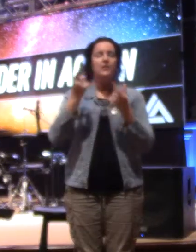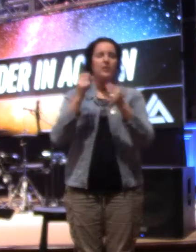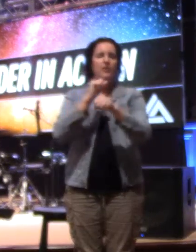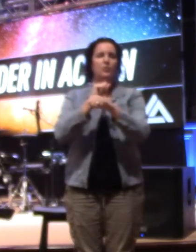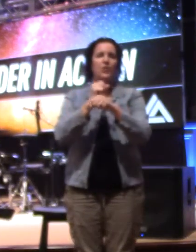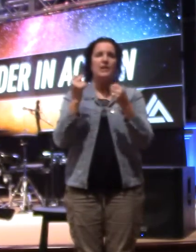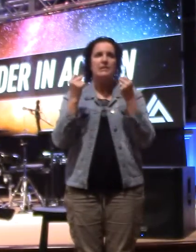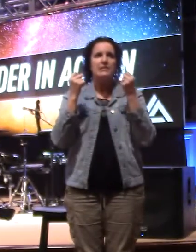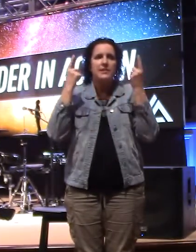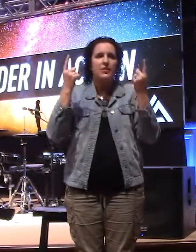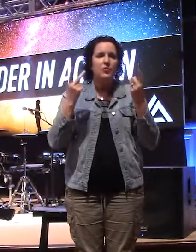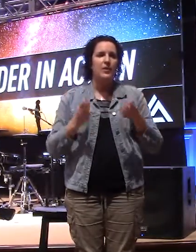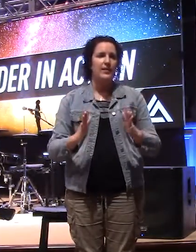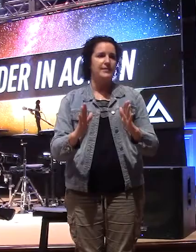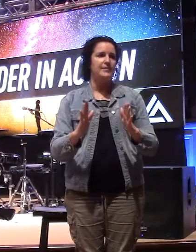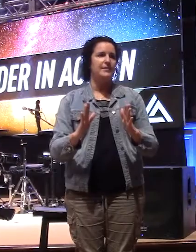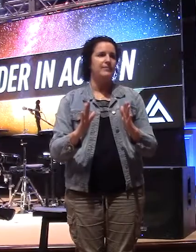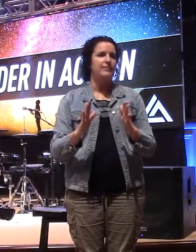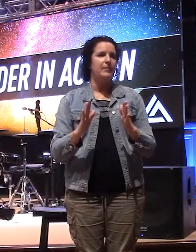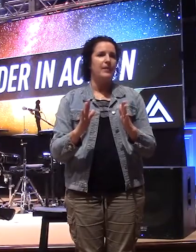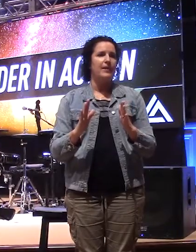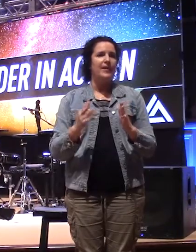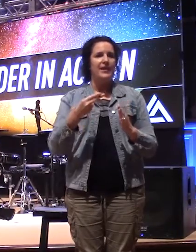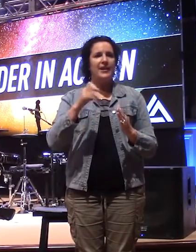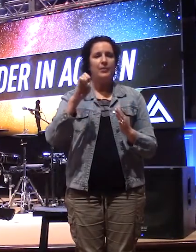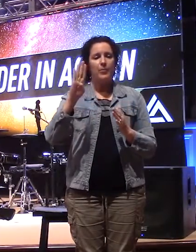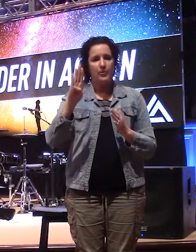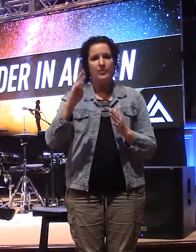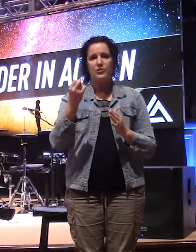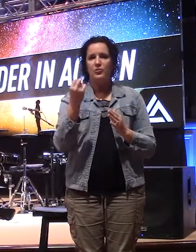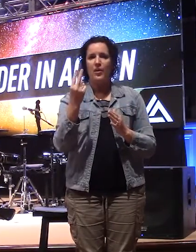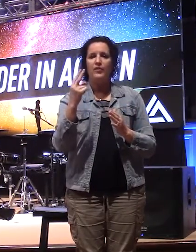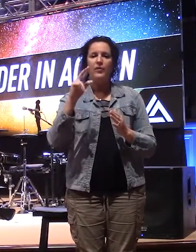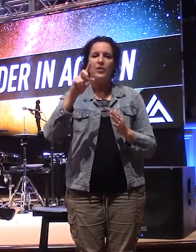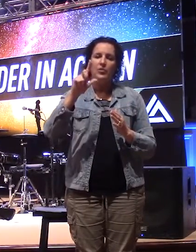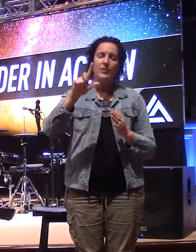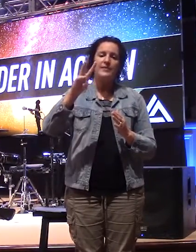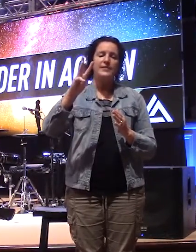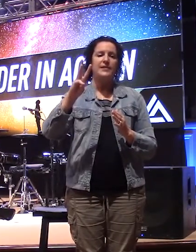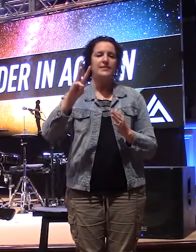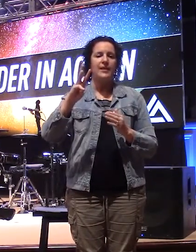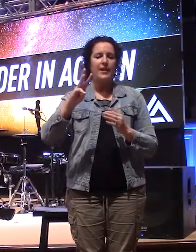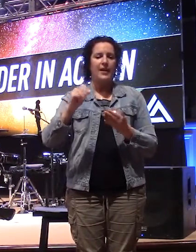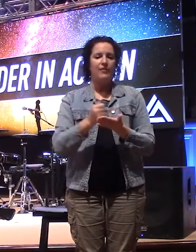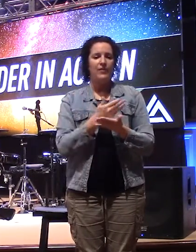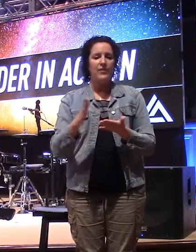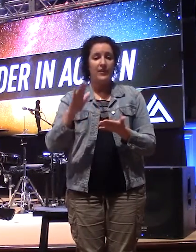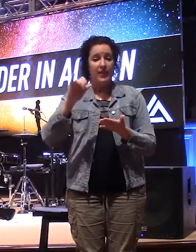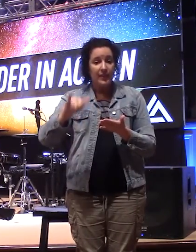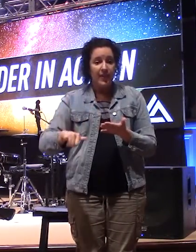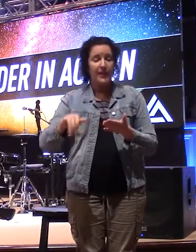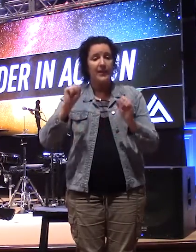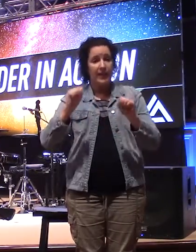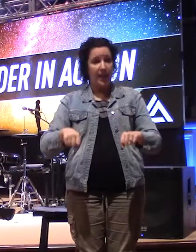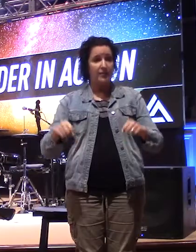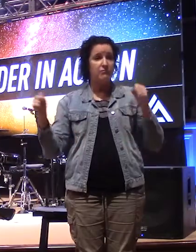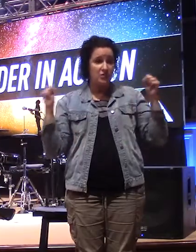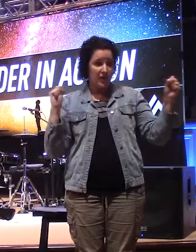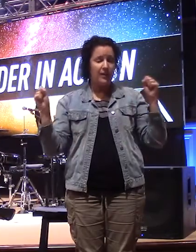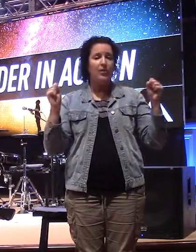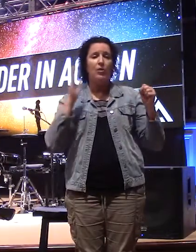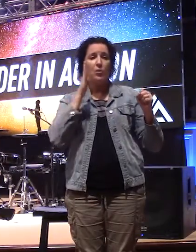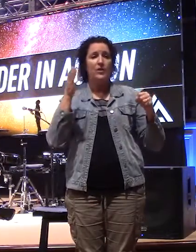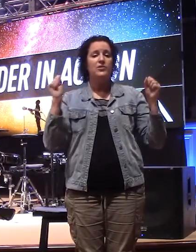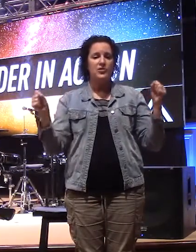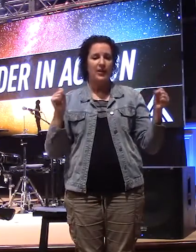ways. In sudden ways. Hebrews 12, 26 says, everything that can be shaken will be shaken. Ever feel like